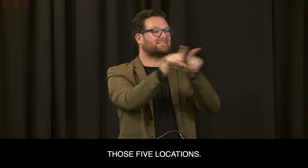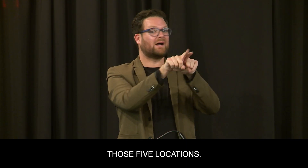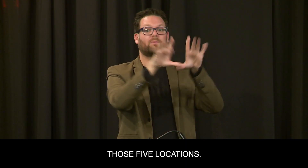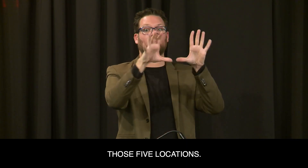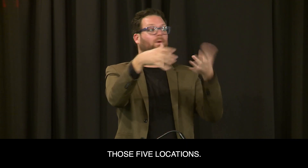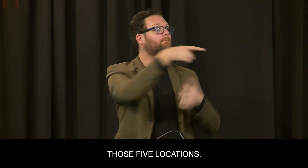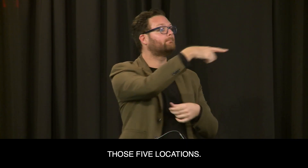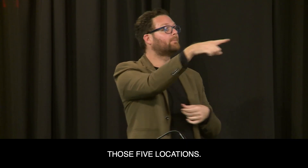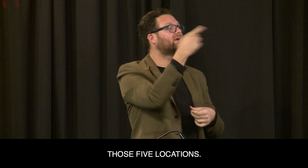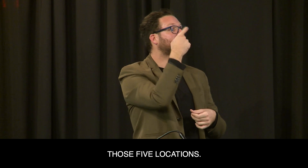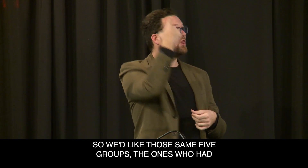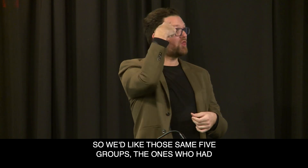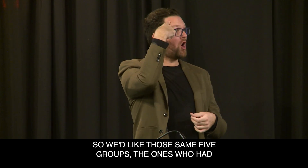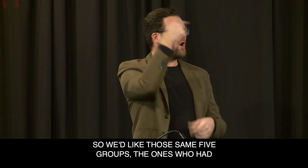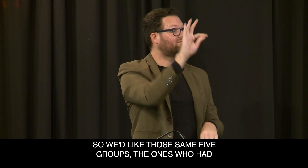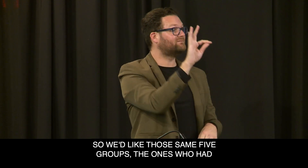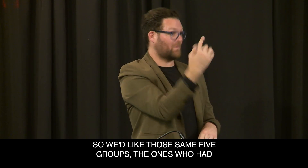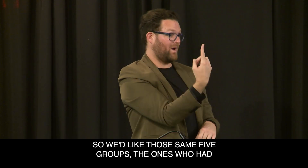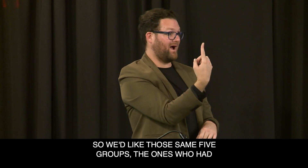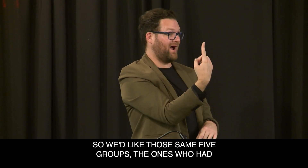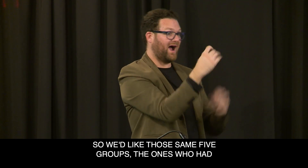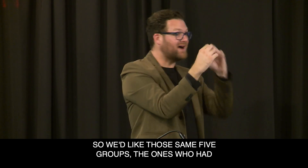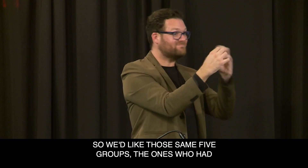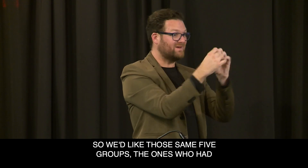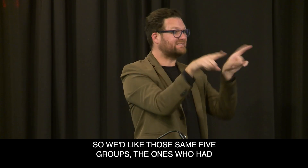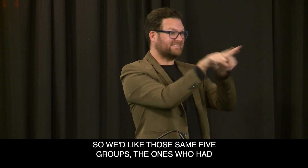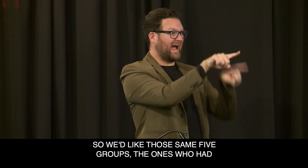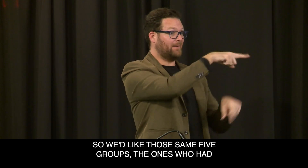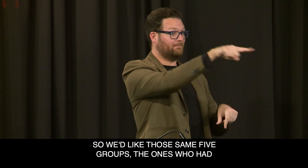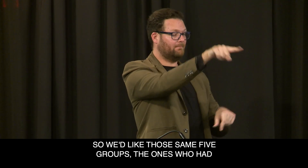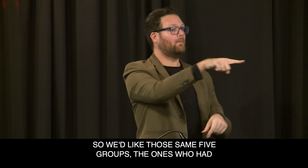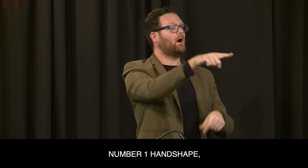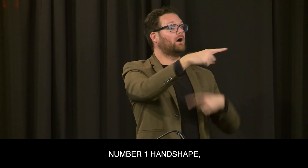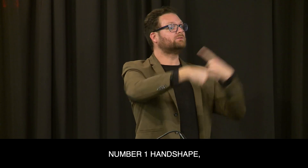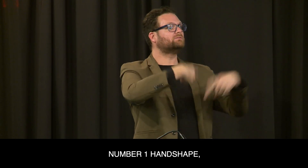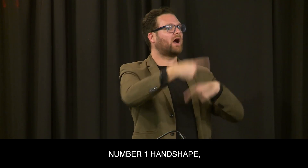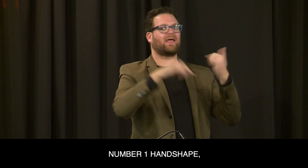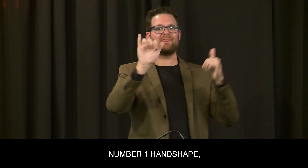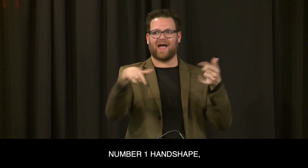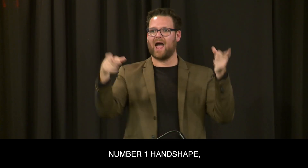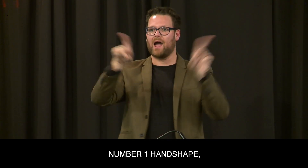locations. So we'd like those same 5 groups, the ones who had the number 1 hand shape,